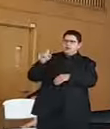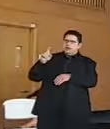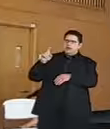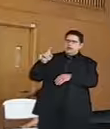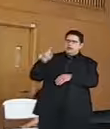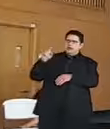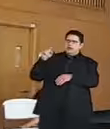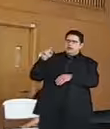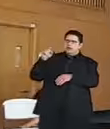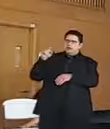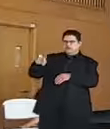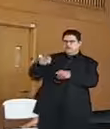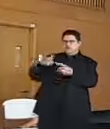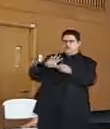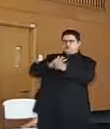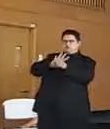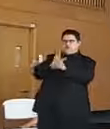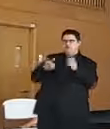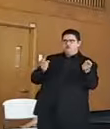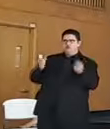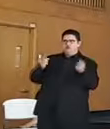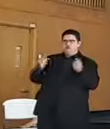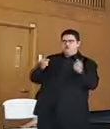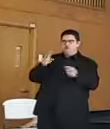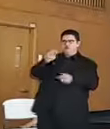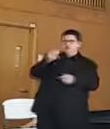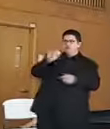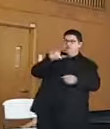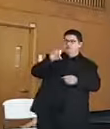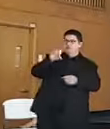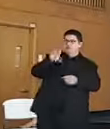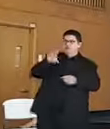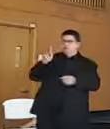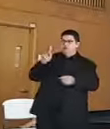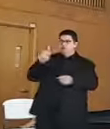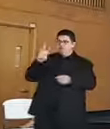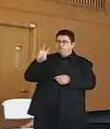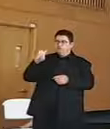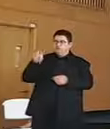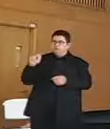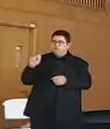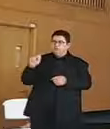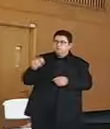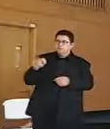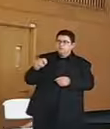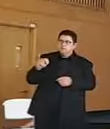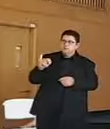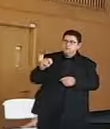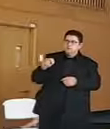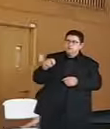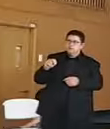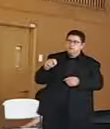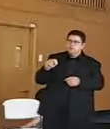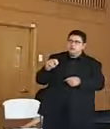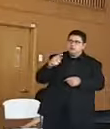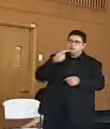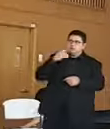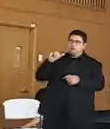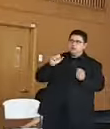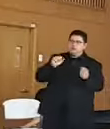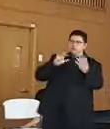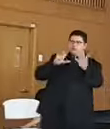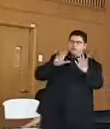under control. Mayor Cruzan says she hasn't received a call from anybody at the White House about that aggressive approach. Have you